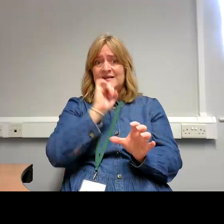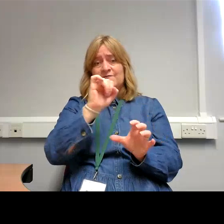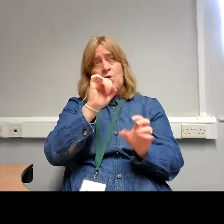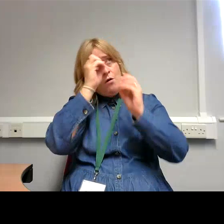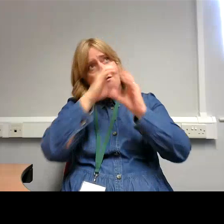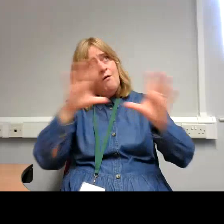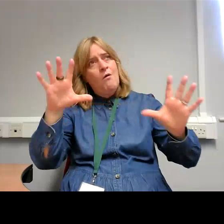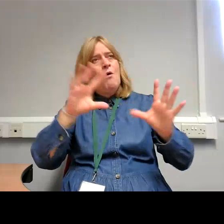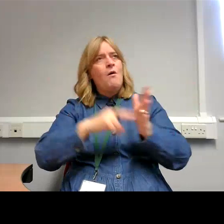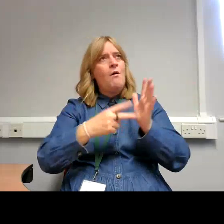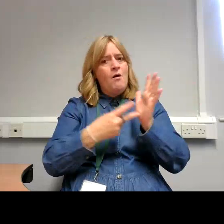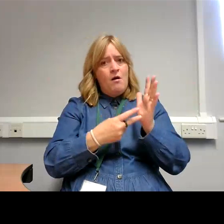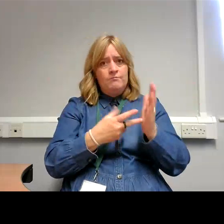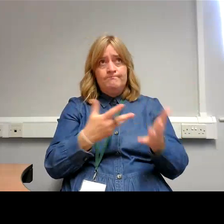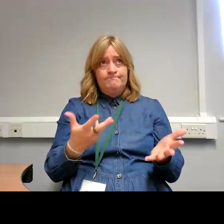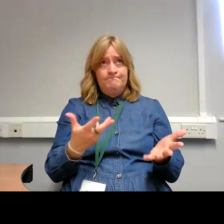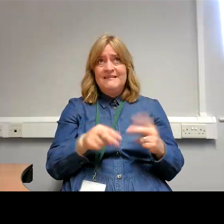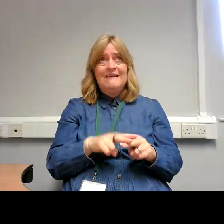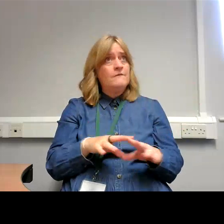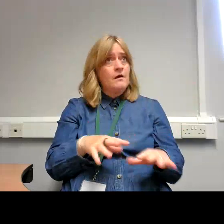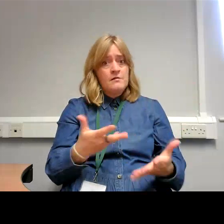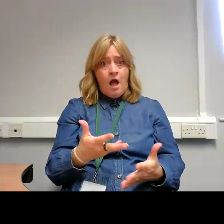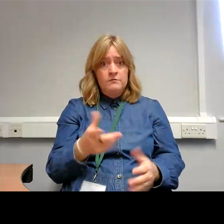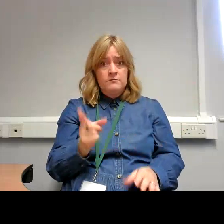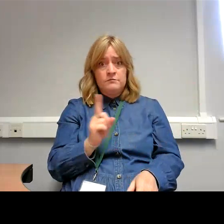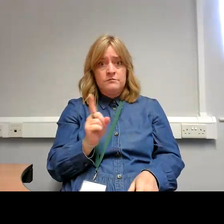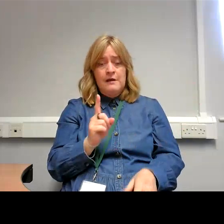the appointment queues further down the chain.